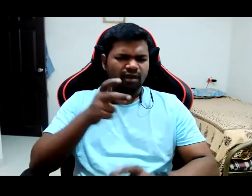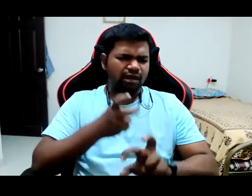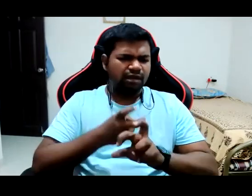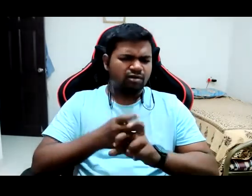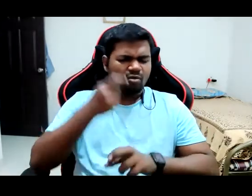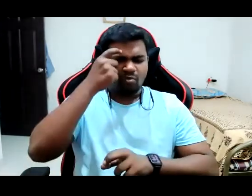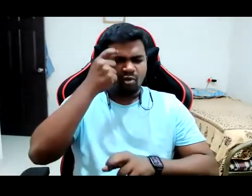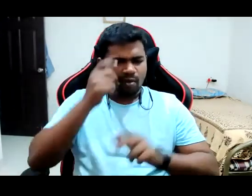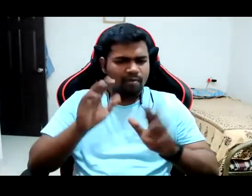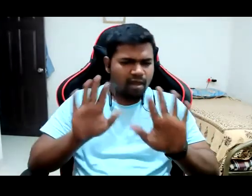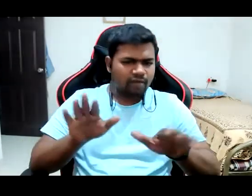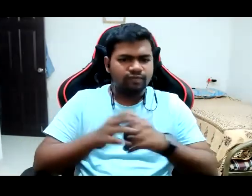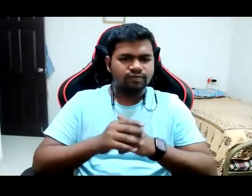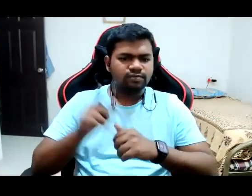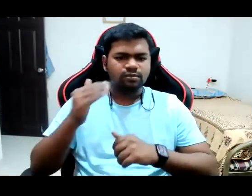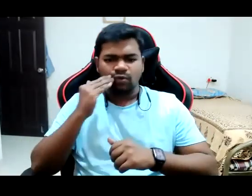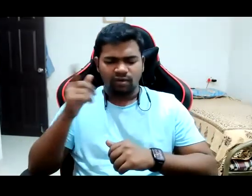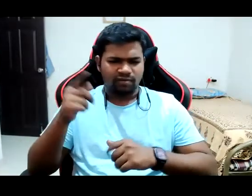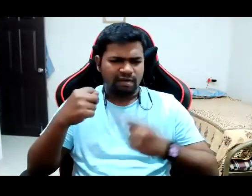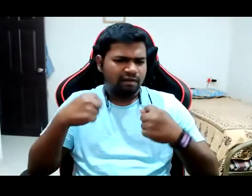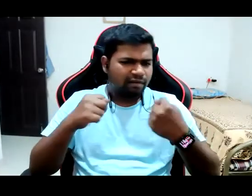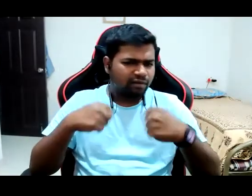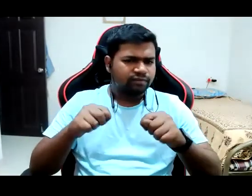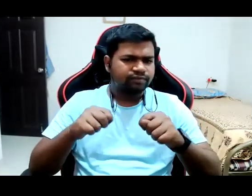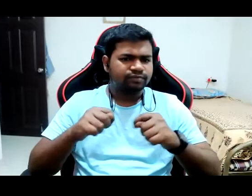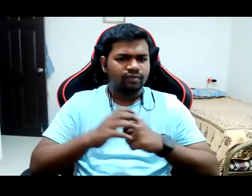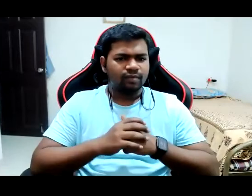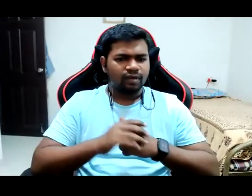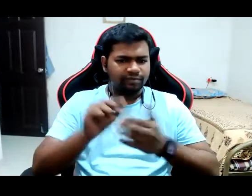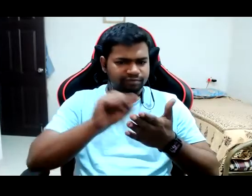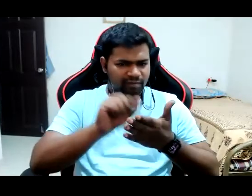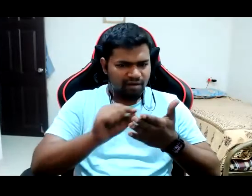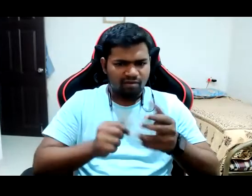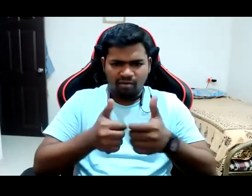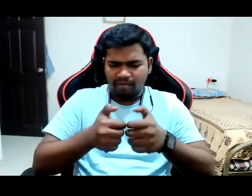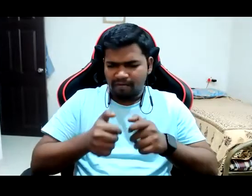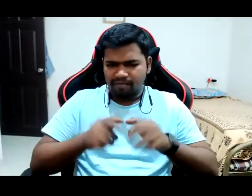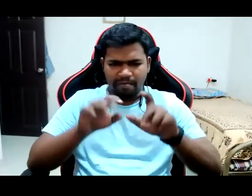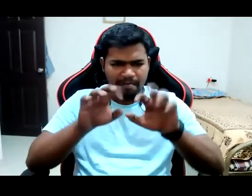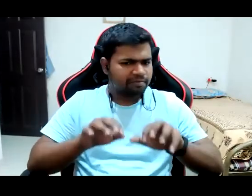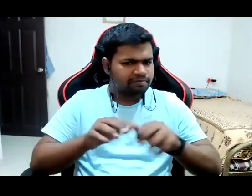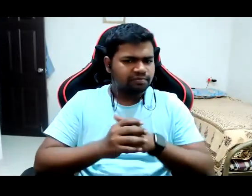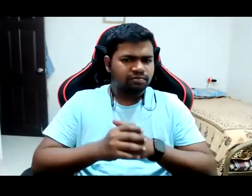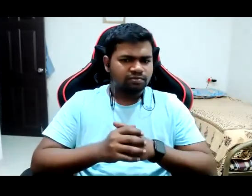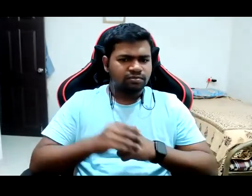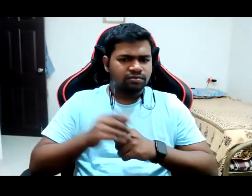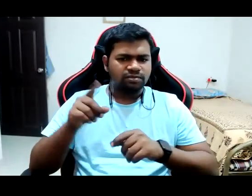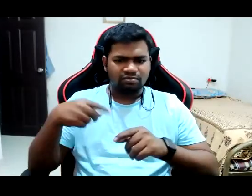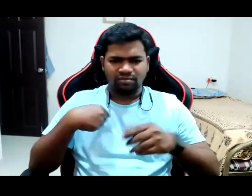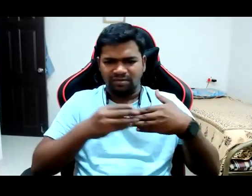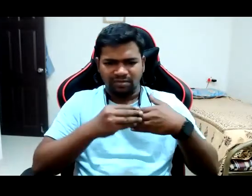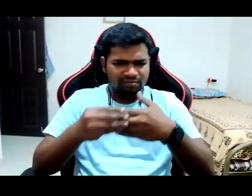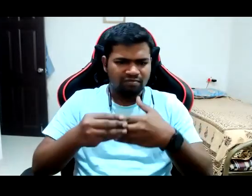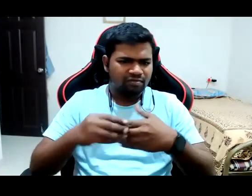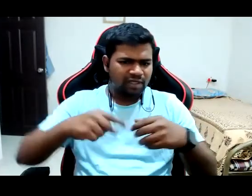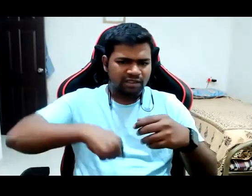problem. When I was trying to write the message on Discord platform now, while giving my introduction and all those stuff. So